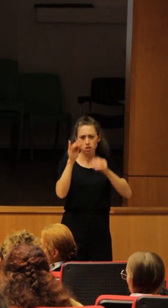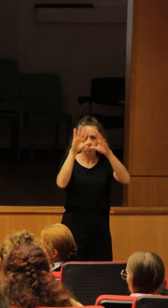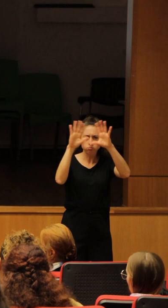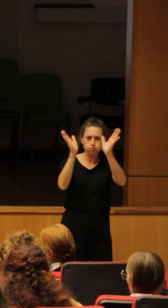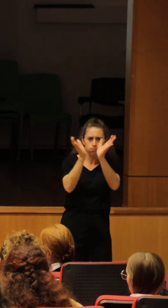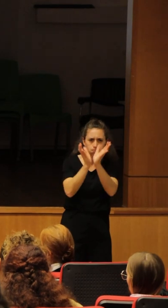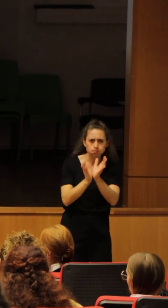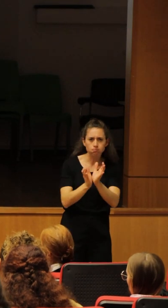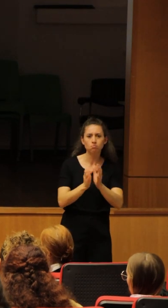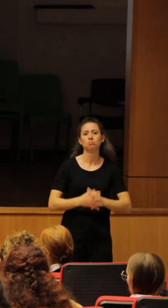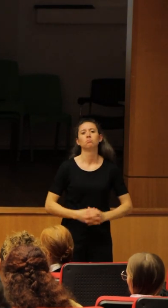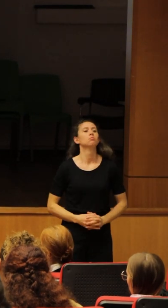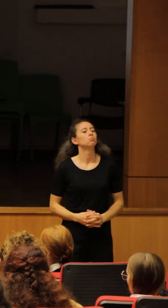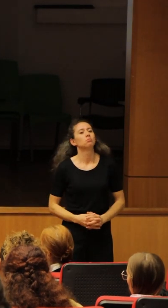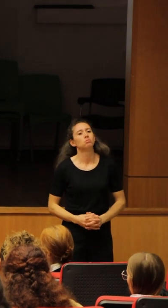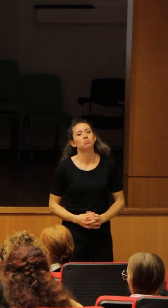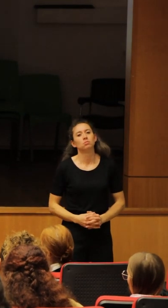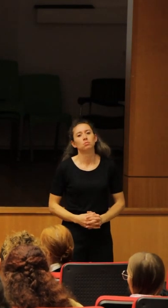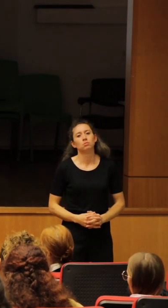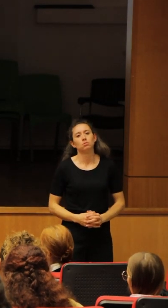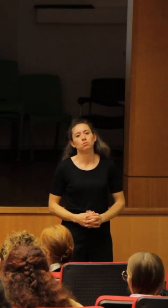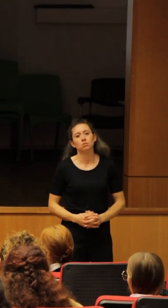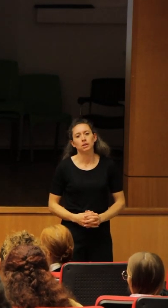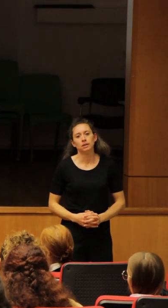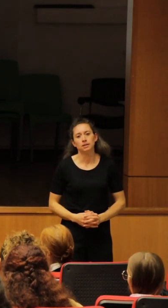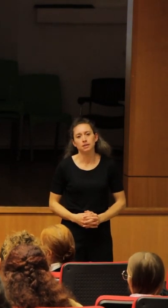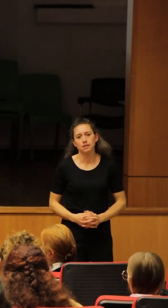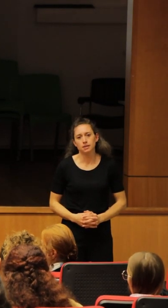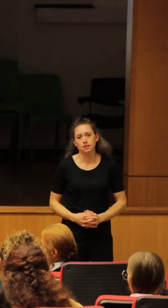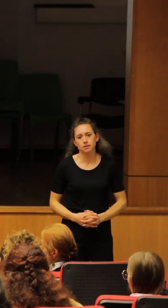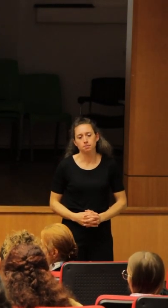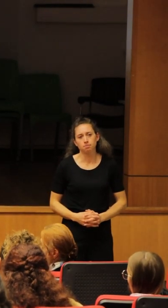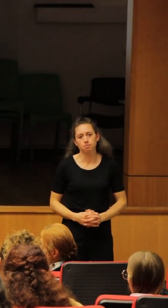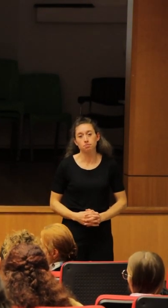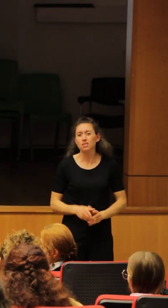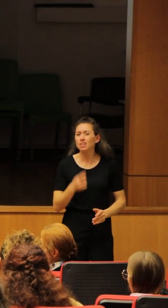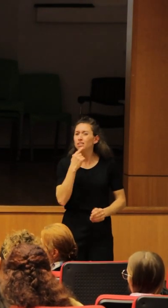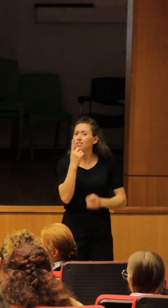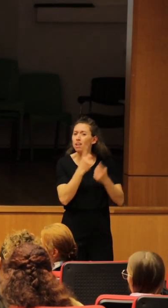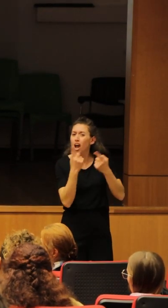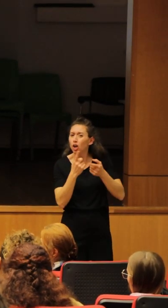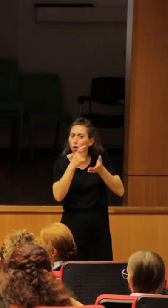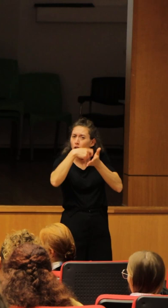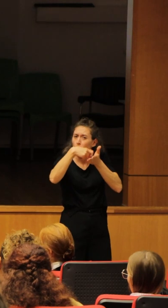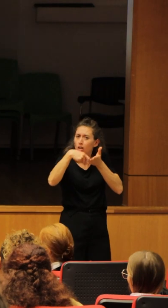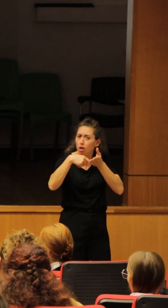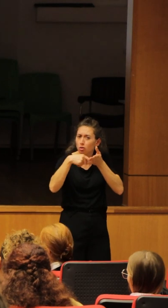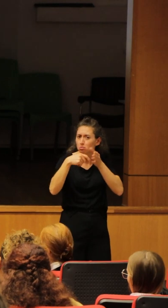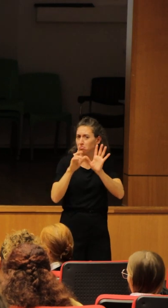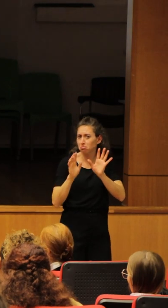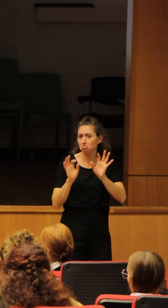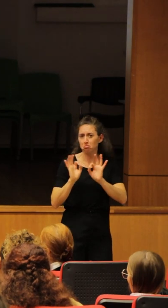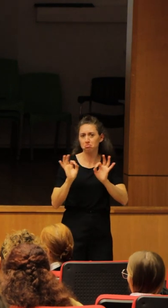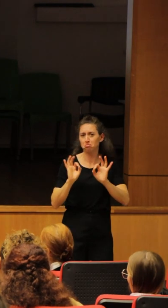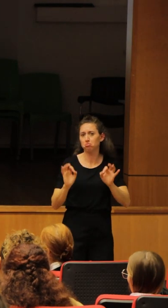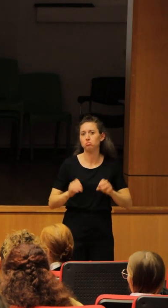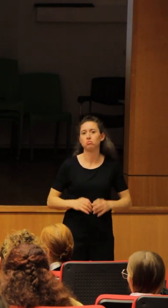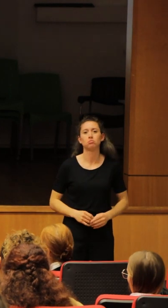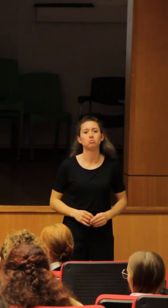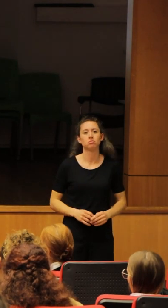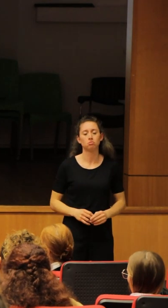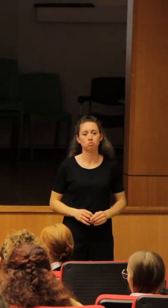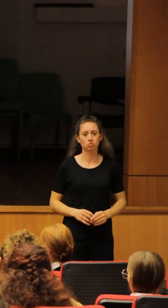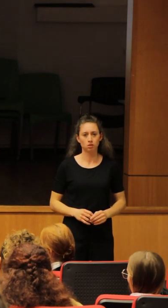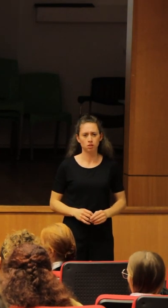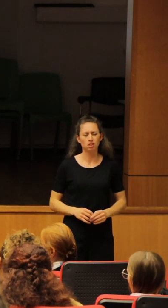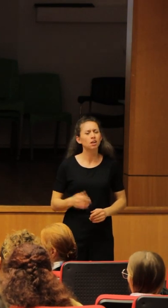a figure. Does it say anything on it? Is it anything? Dice like algo. Tiene alguna inscripción o algo. And how do you know that this